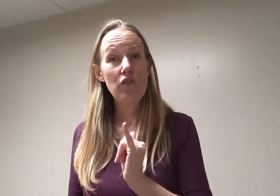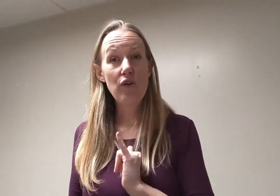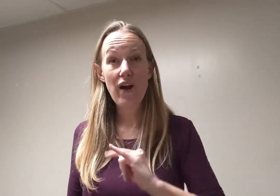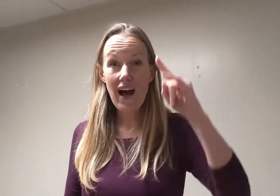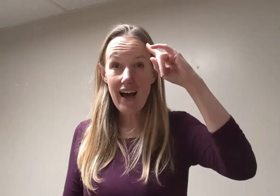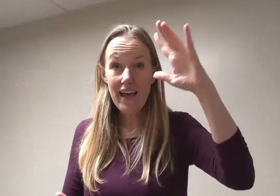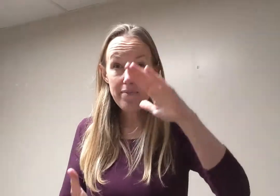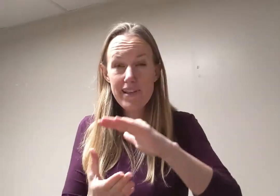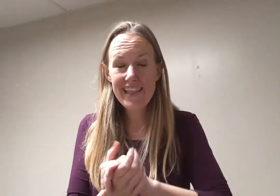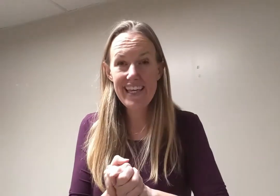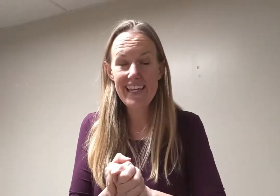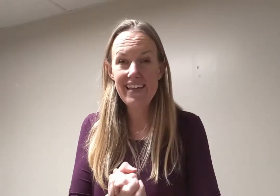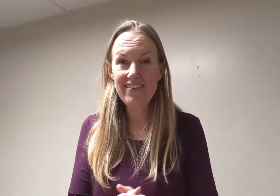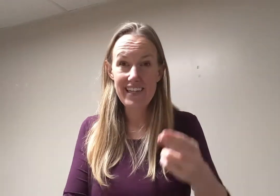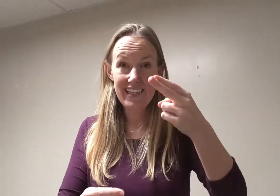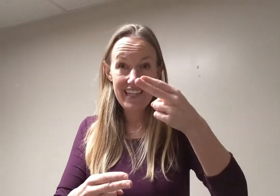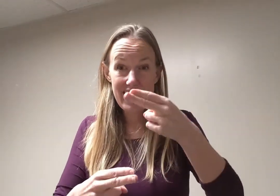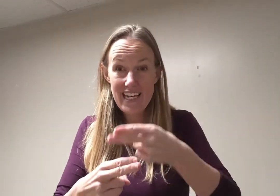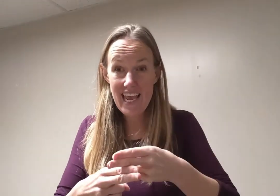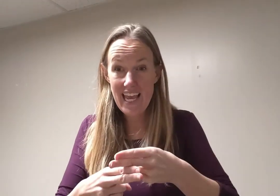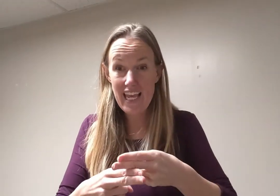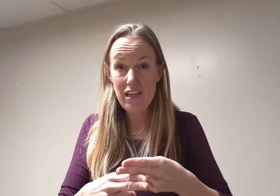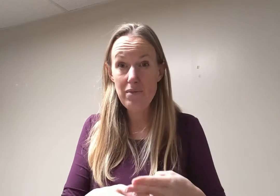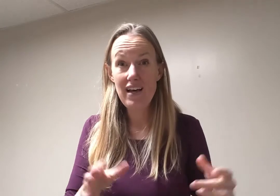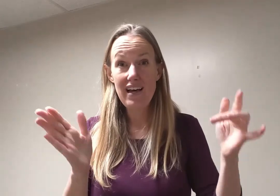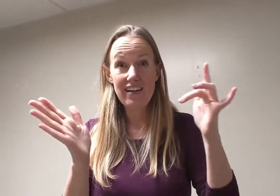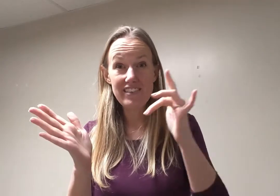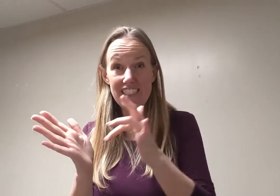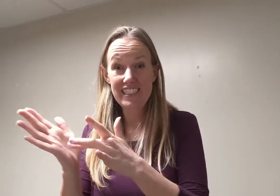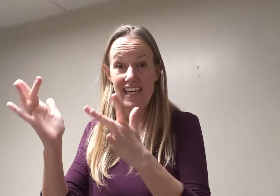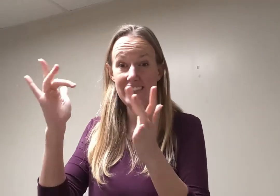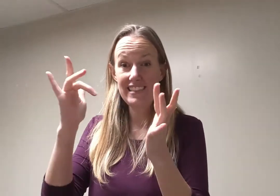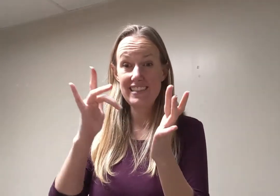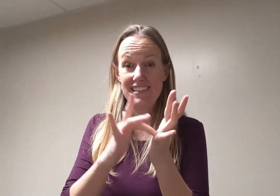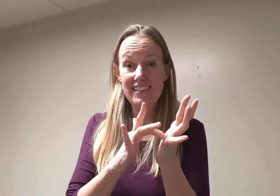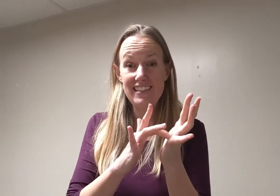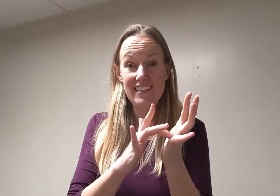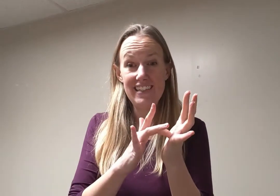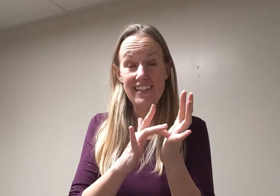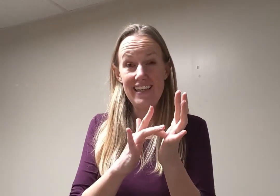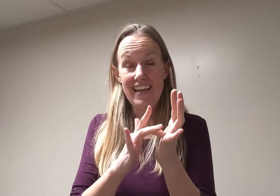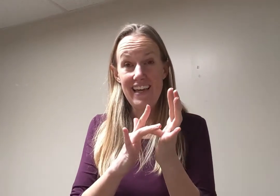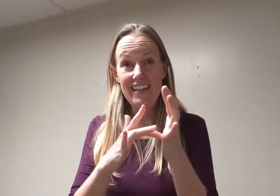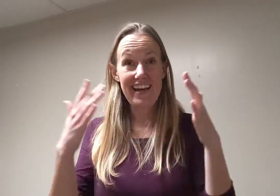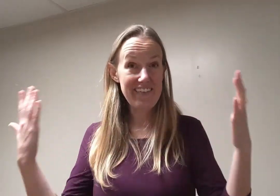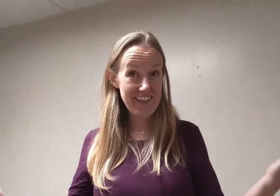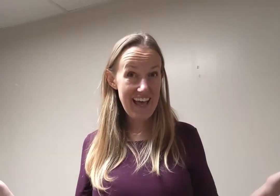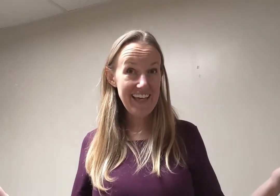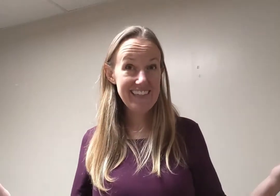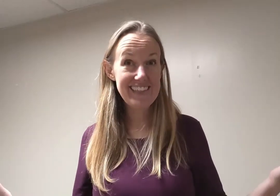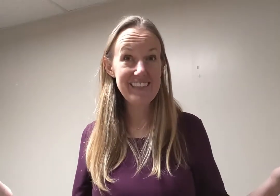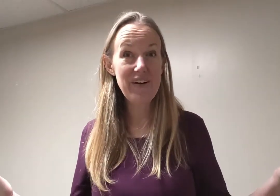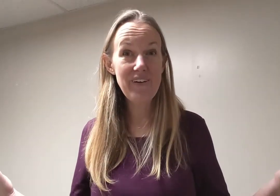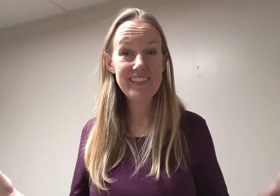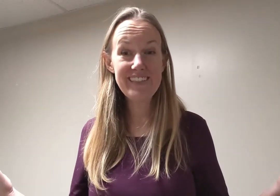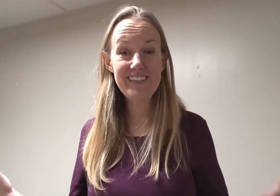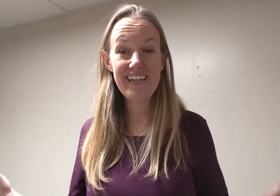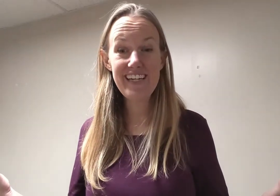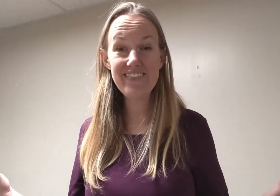for I believe in the name of Jesus. And then after that, it does the chorus 2 times,